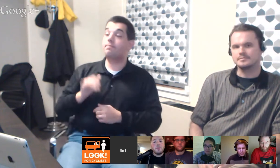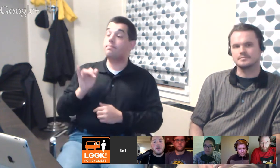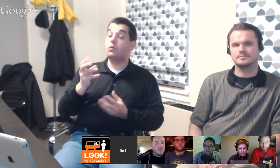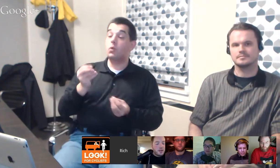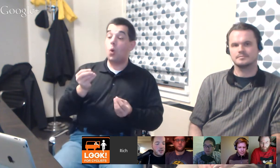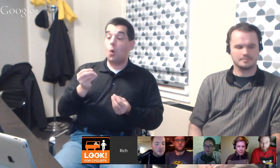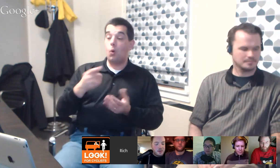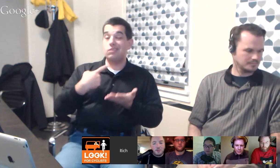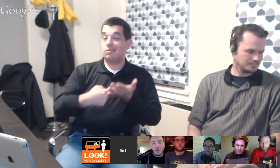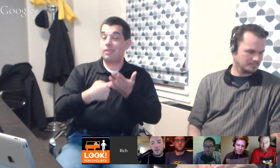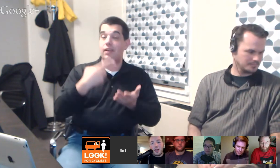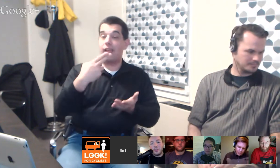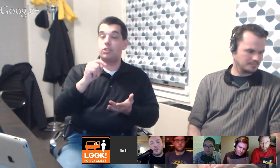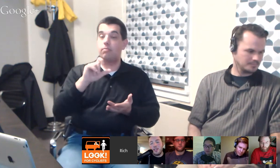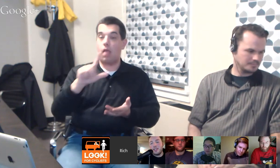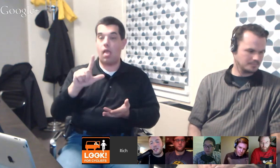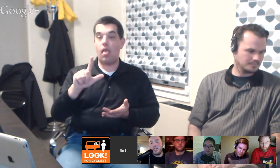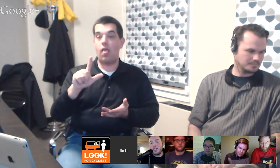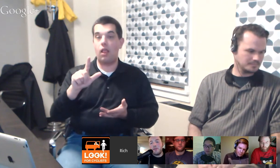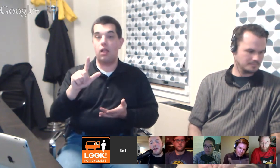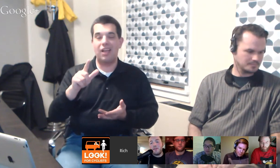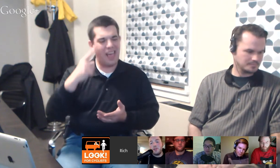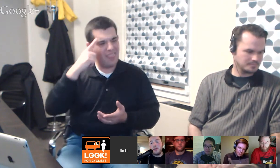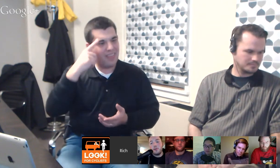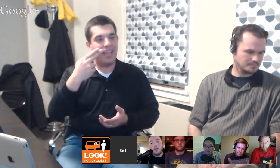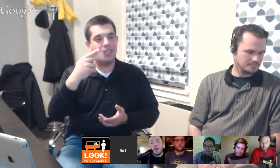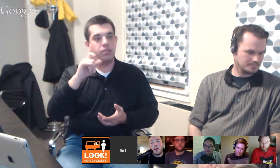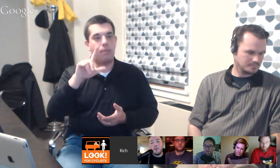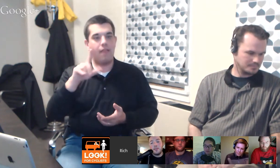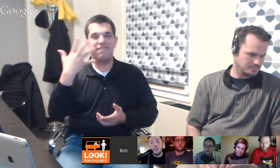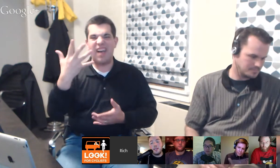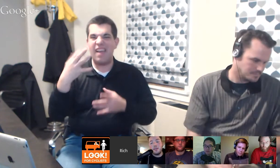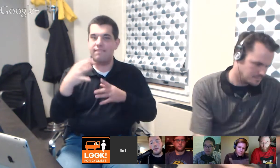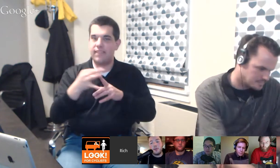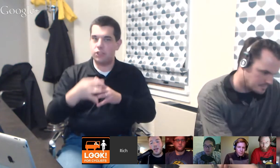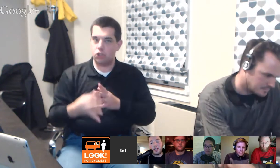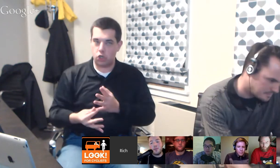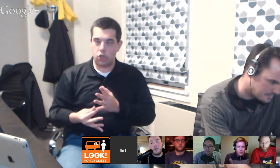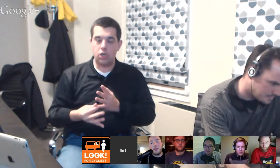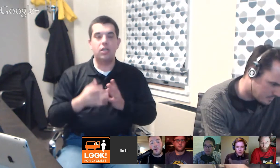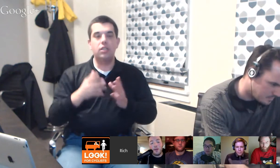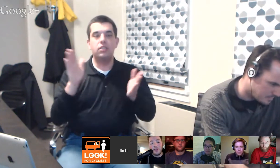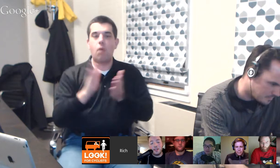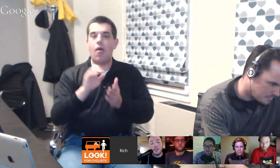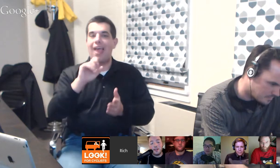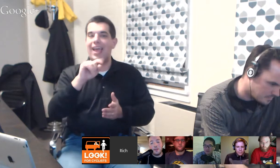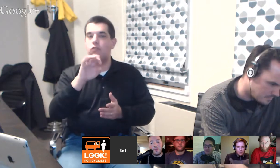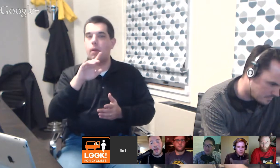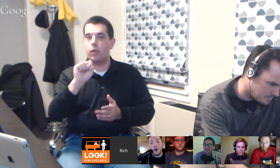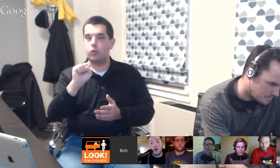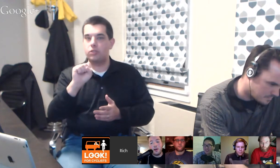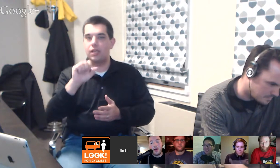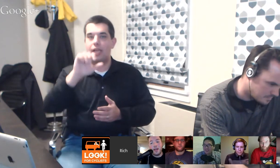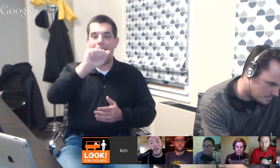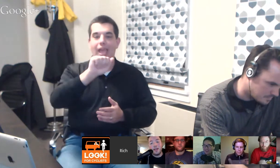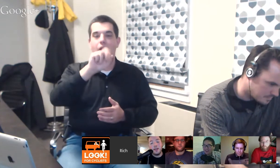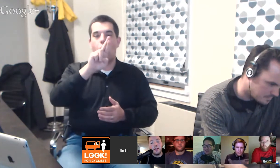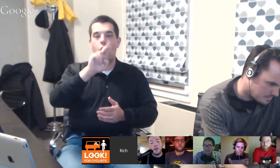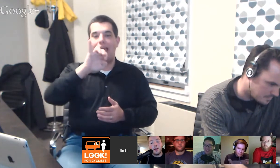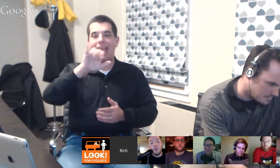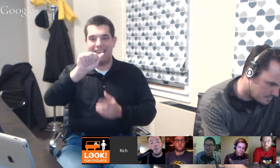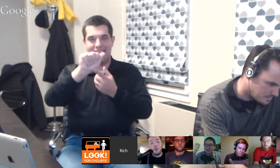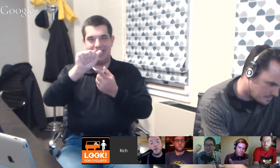So speaking of the HTML, like maybe I think this is an HTML5 feature. You see these little attributes, the ARIA,